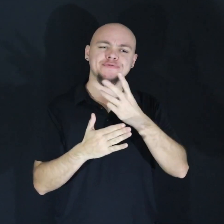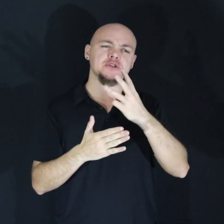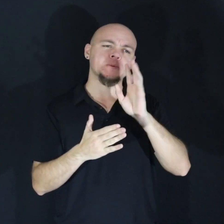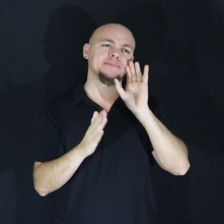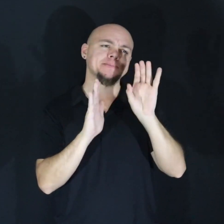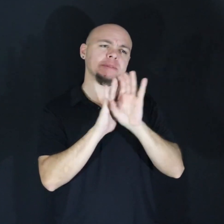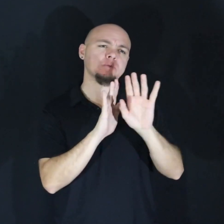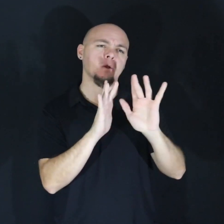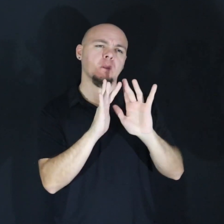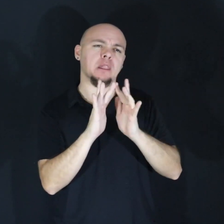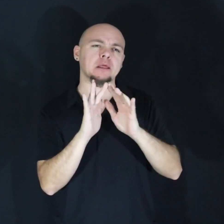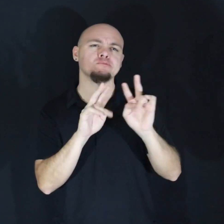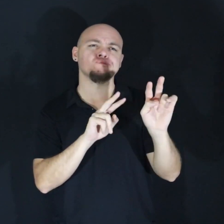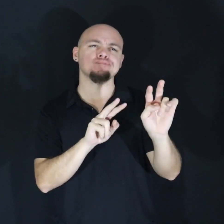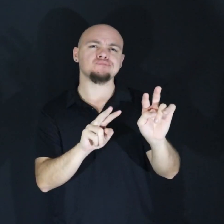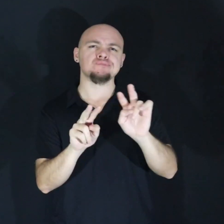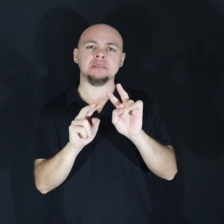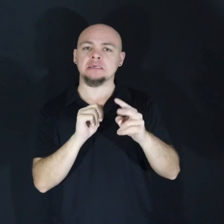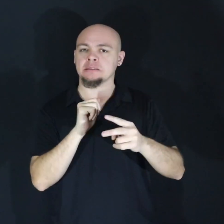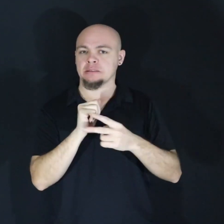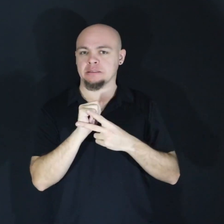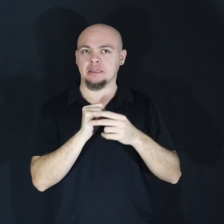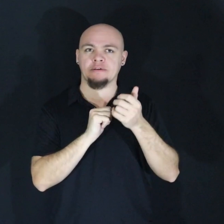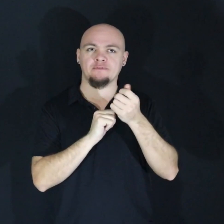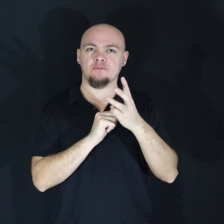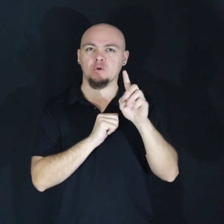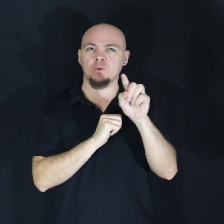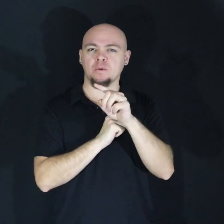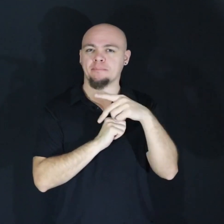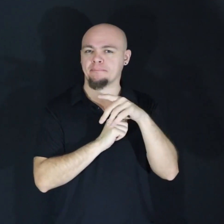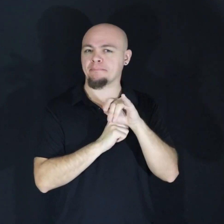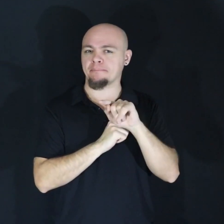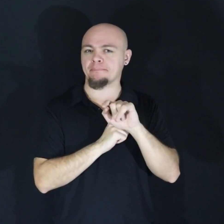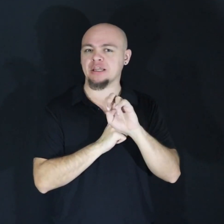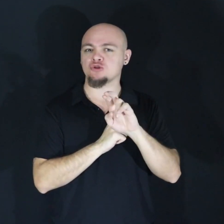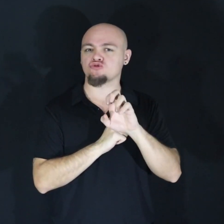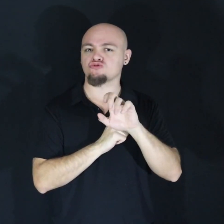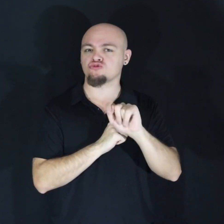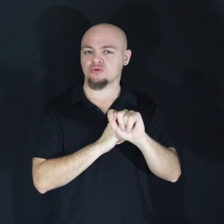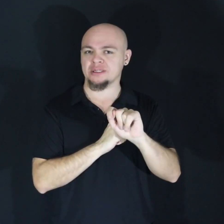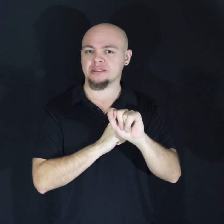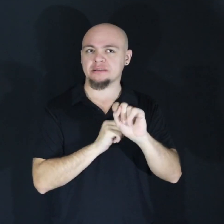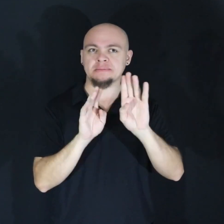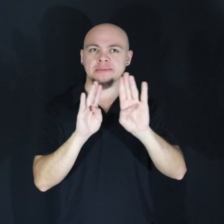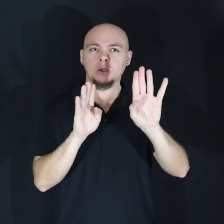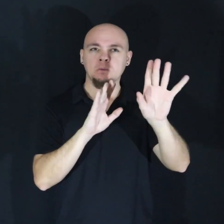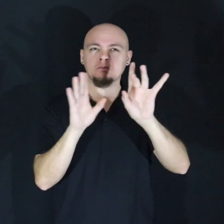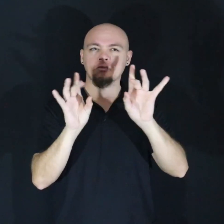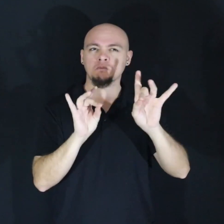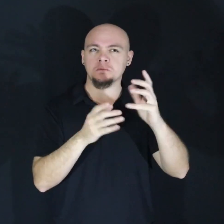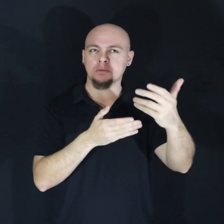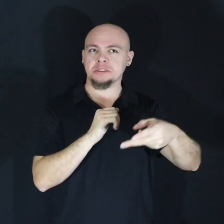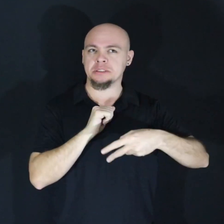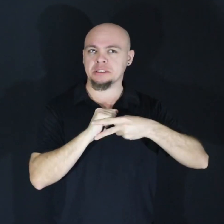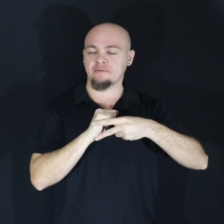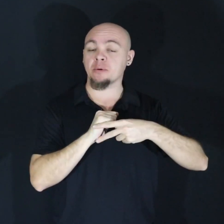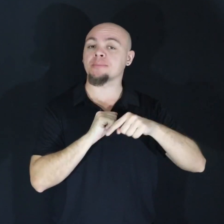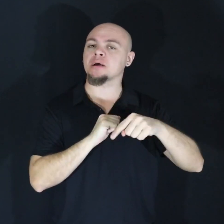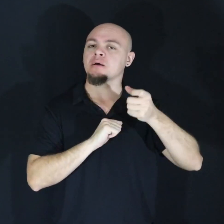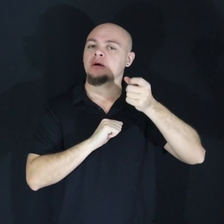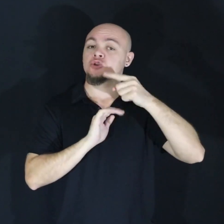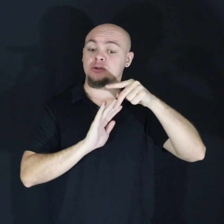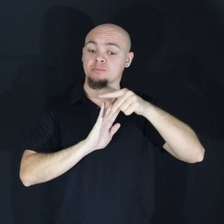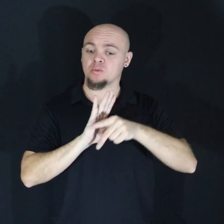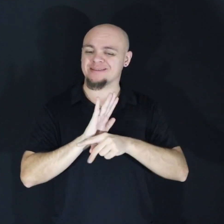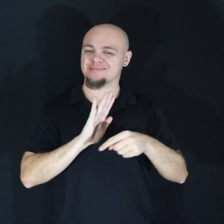images online and clicking save on a few Pinterest boards. It requires a deep understanding of principles that go